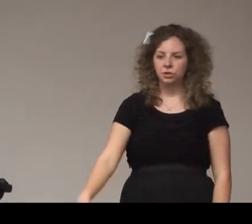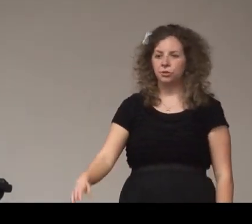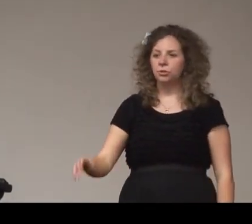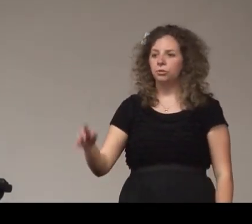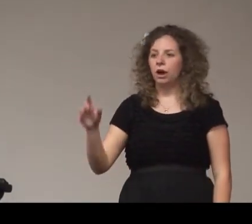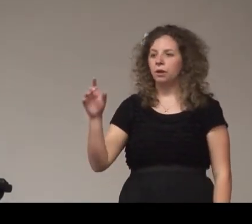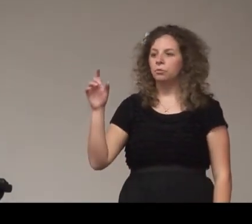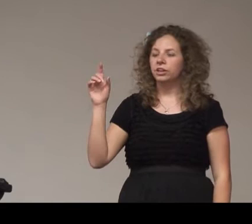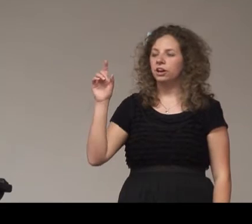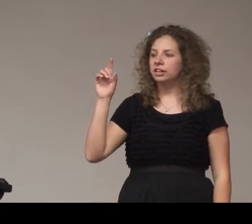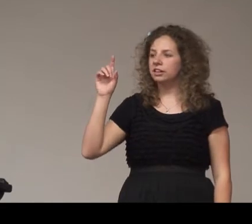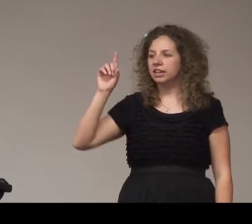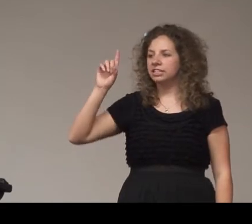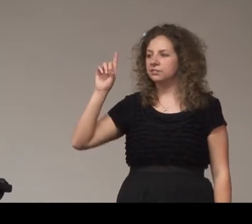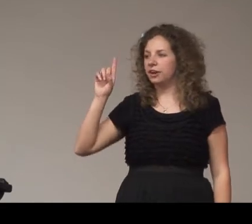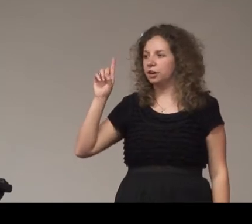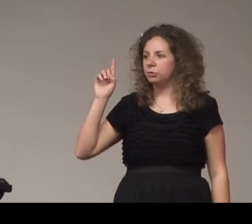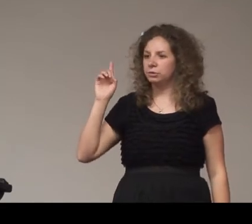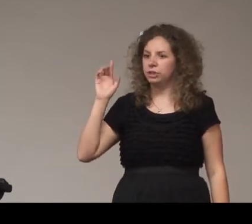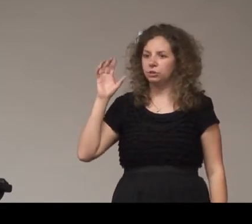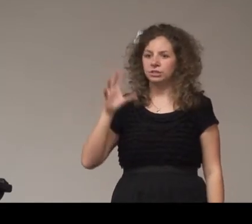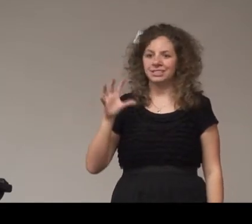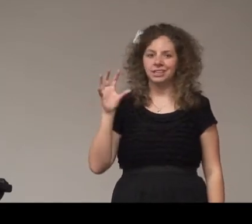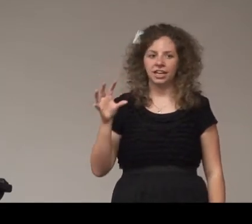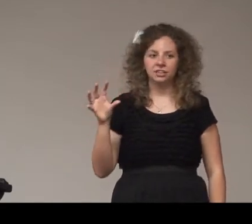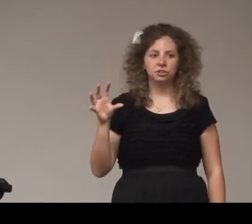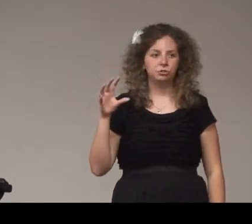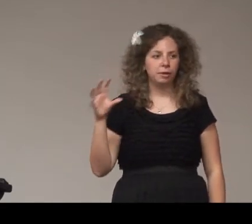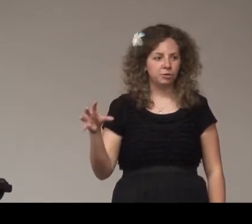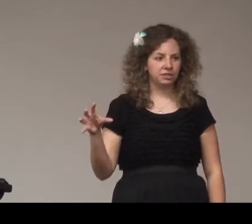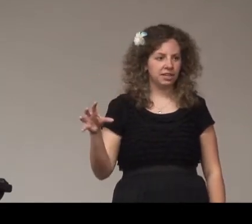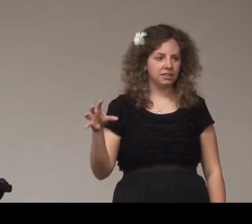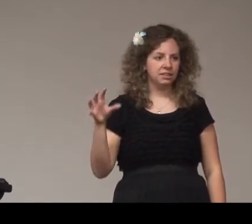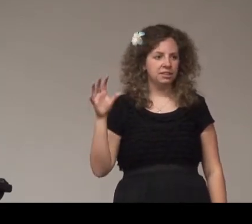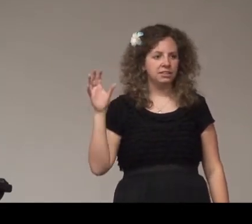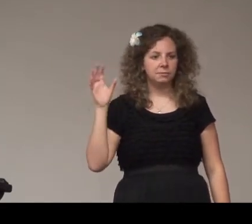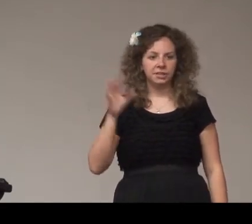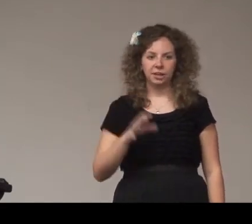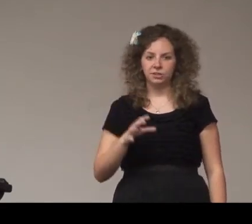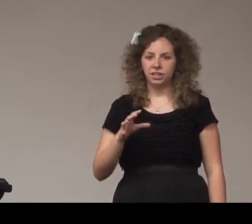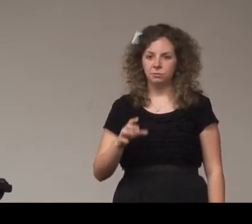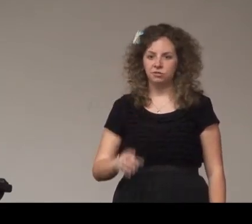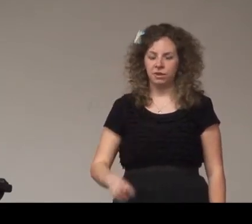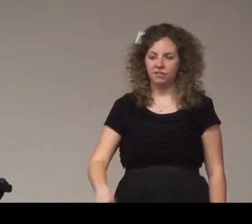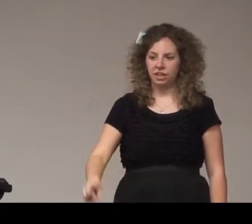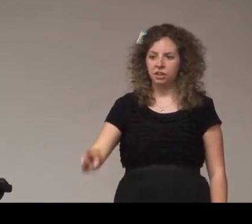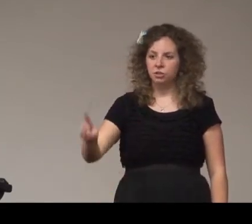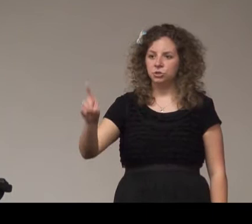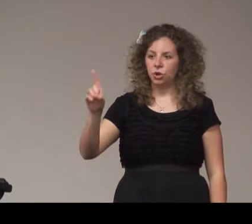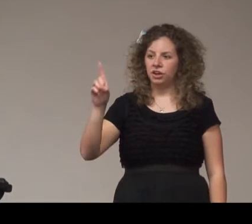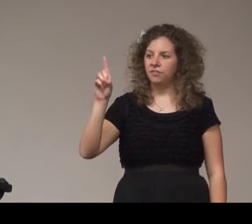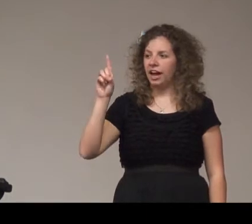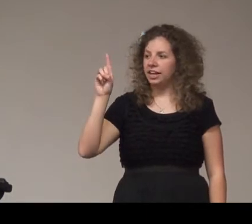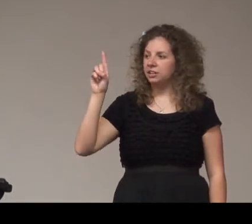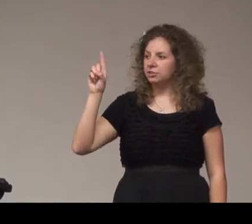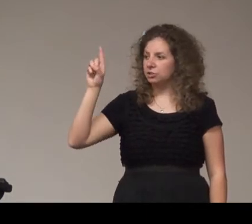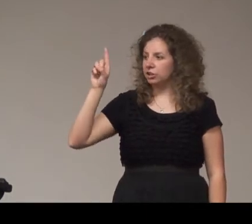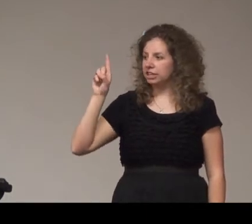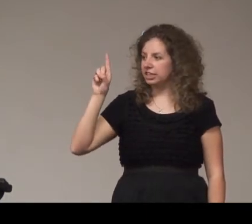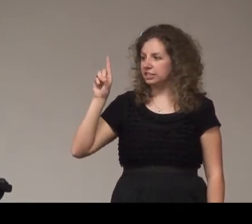So we call it a classifier when we use a sign to represent something else like the movement of it. So if I go like this and I